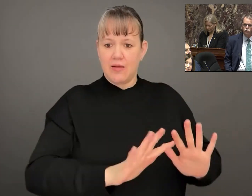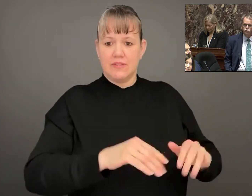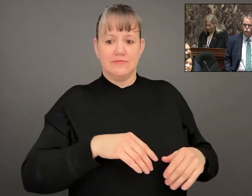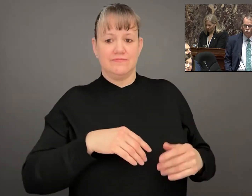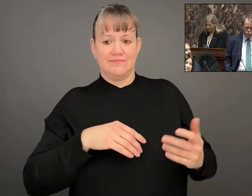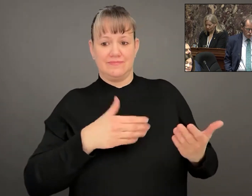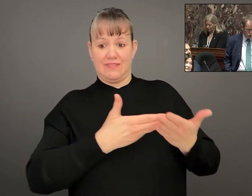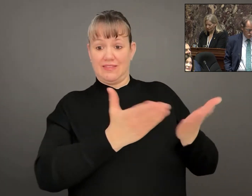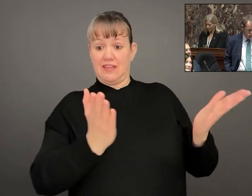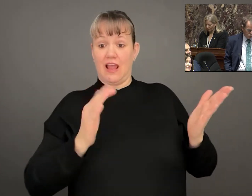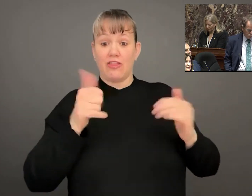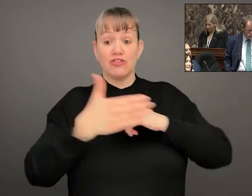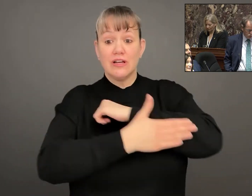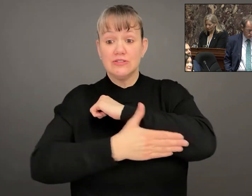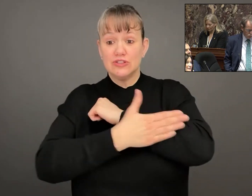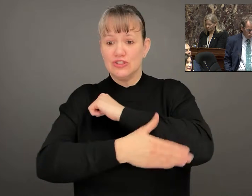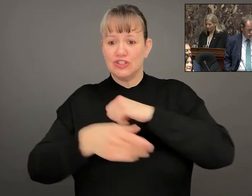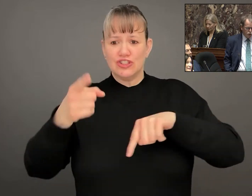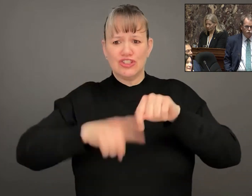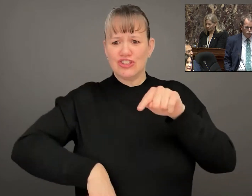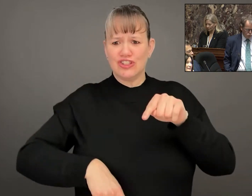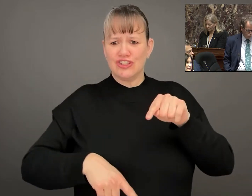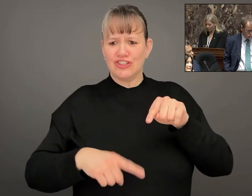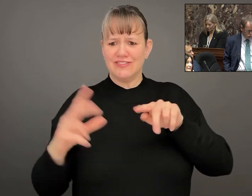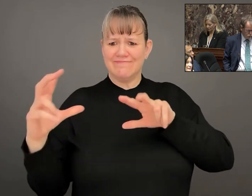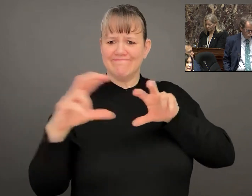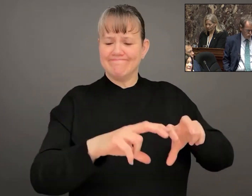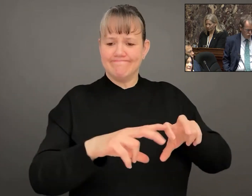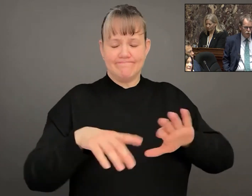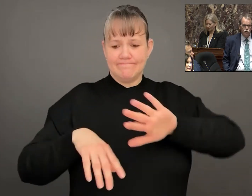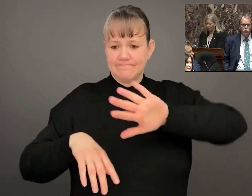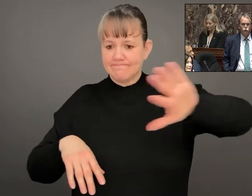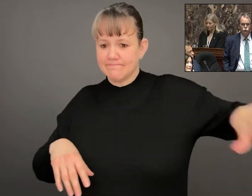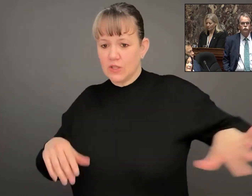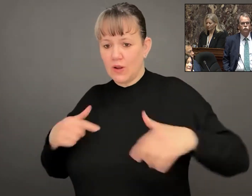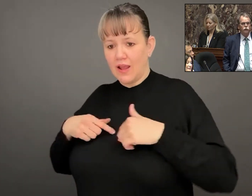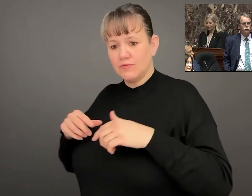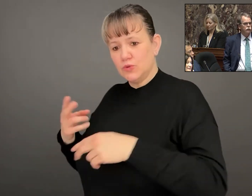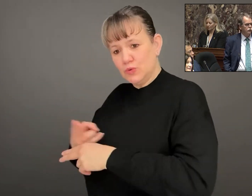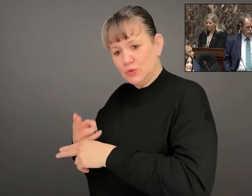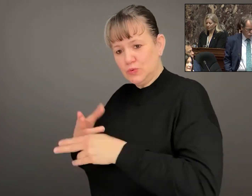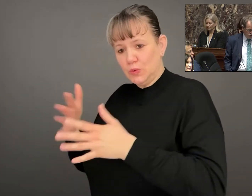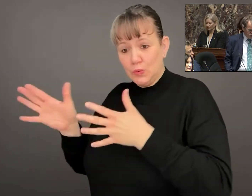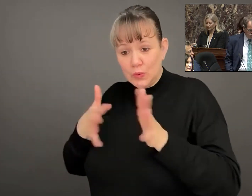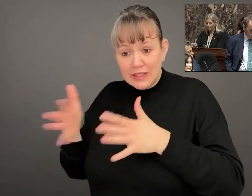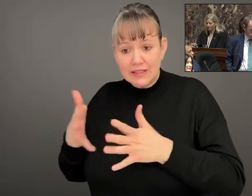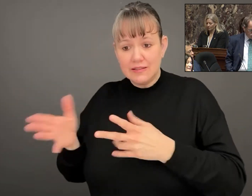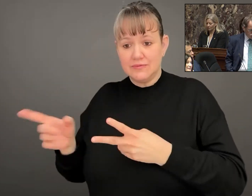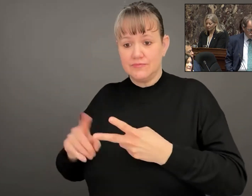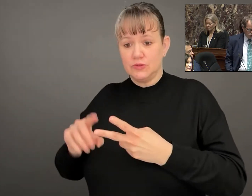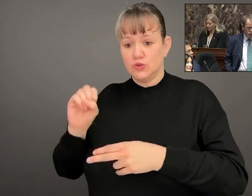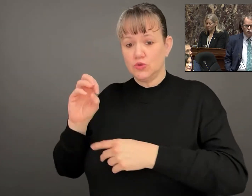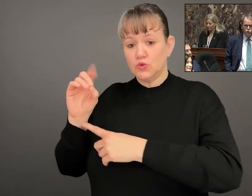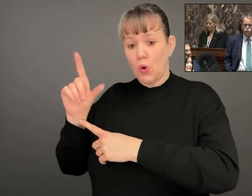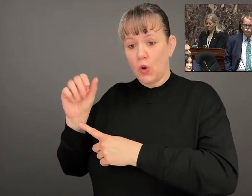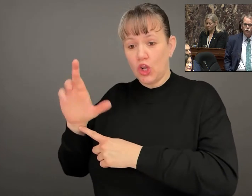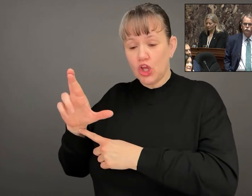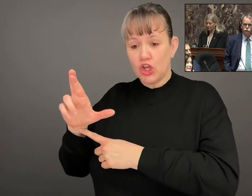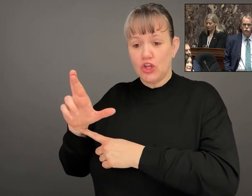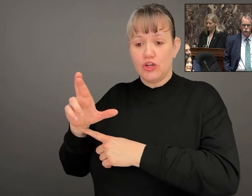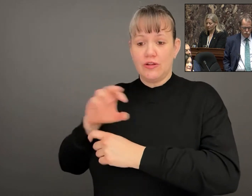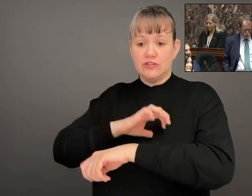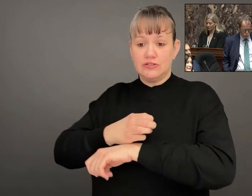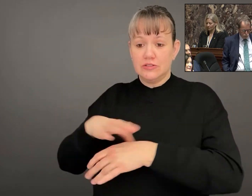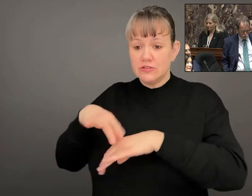wind, solar, and geothermal projects are the solution. Recently, BC Hydro, of